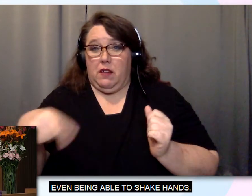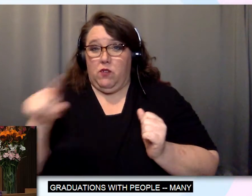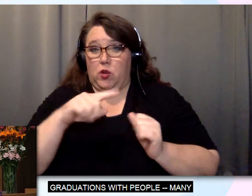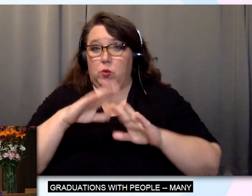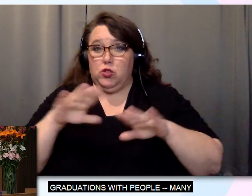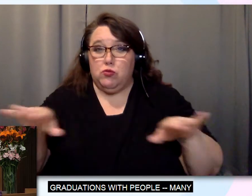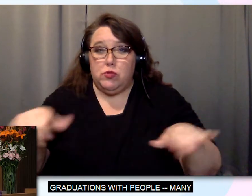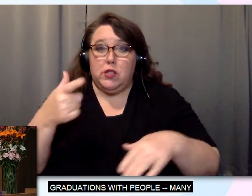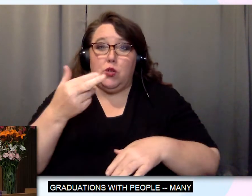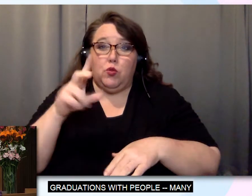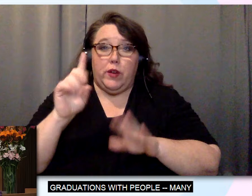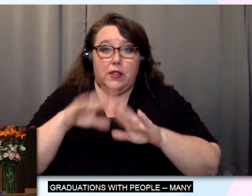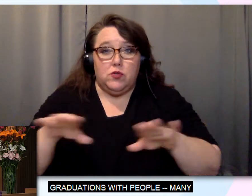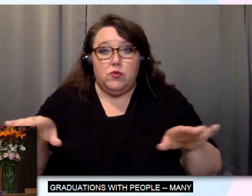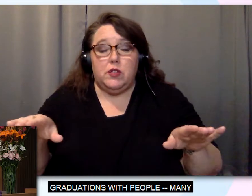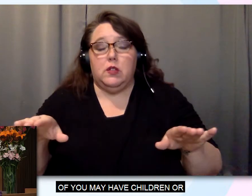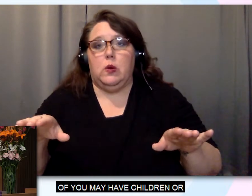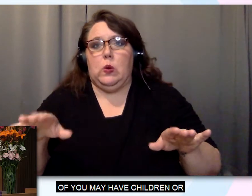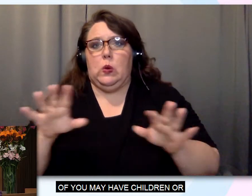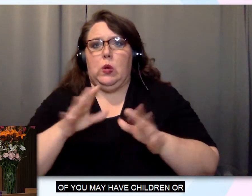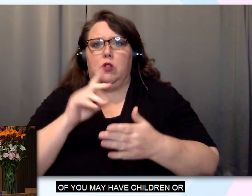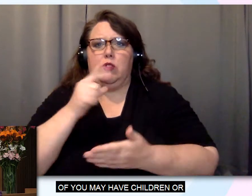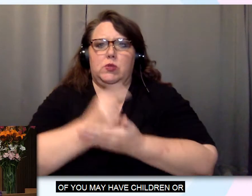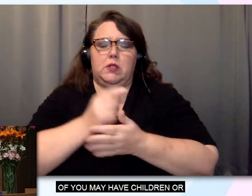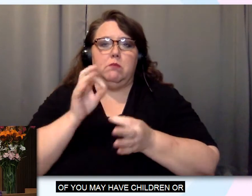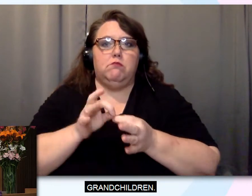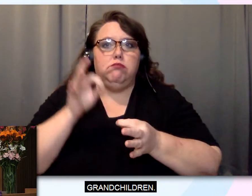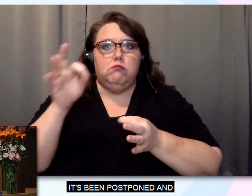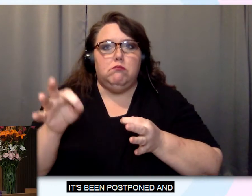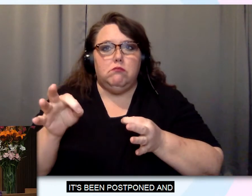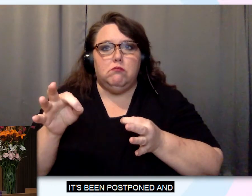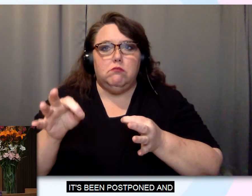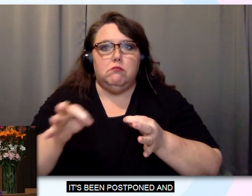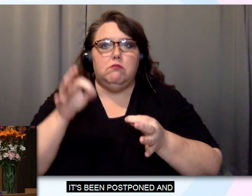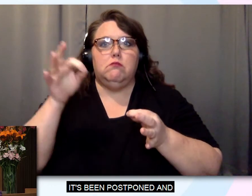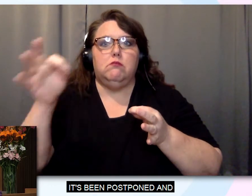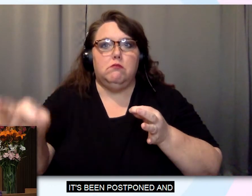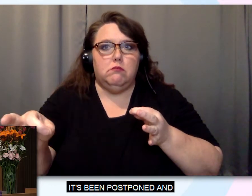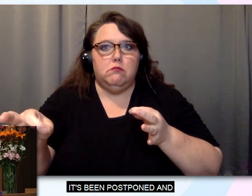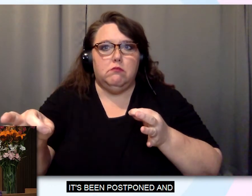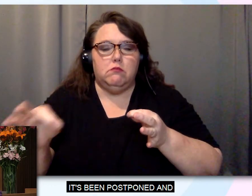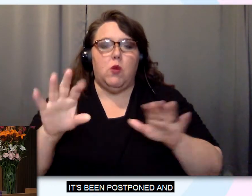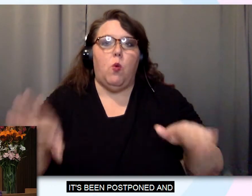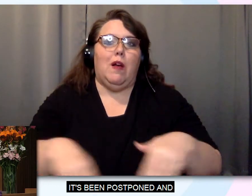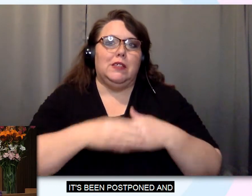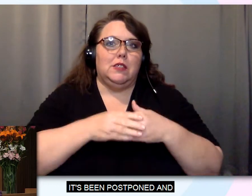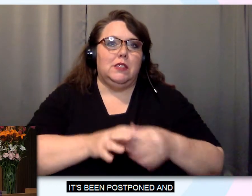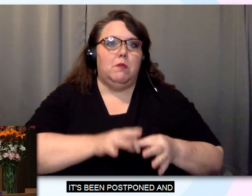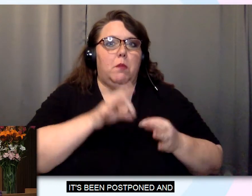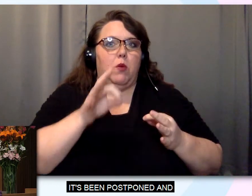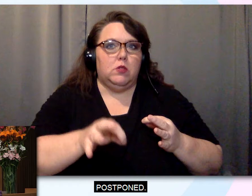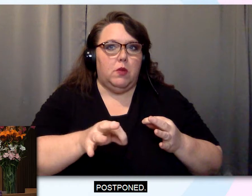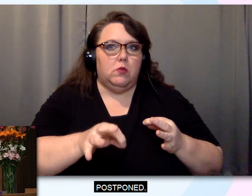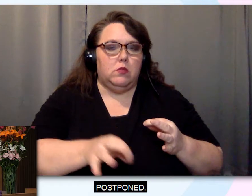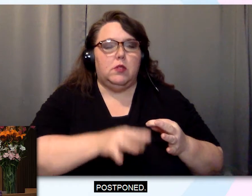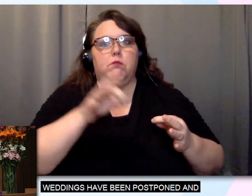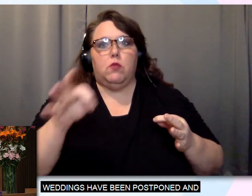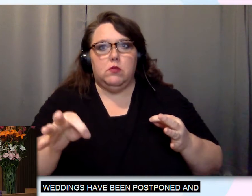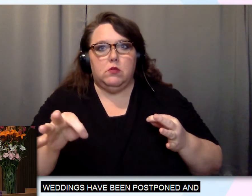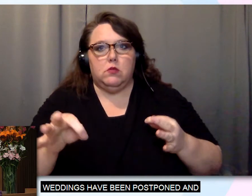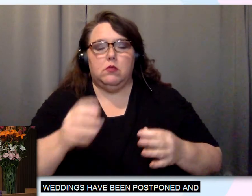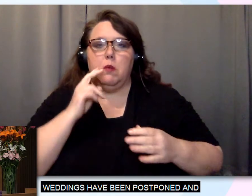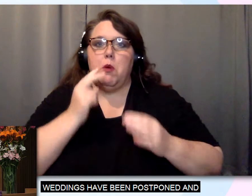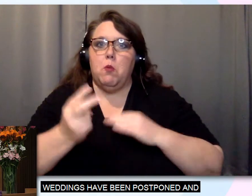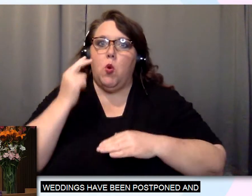Graduations with people, many of you may have children or grandchildren. It's been postponed and postponed. And weddings have been